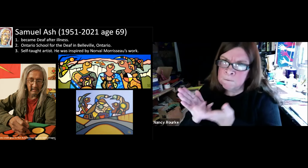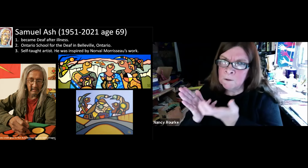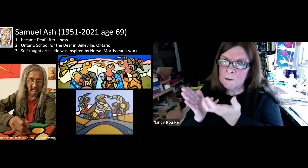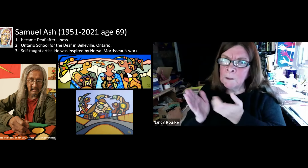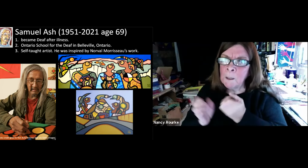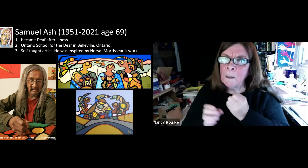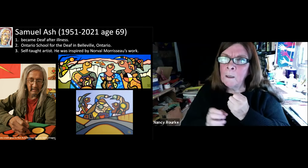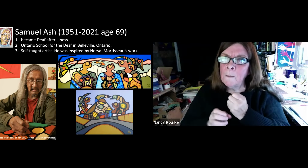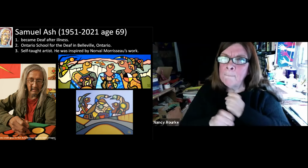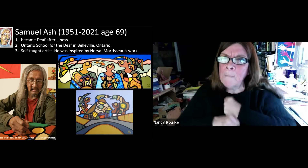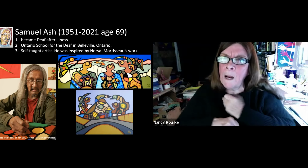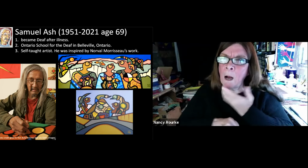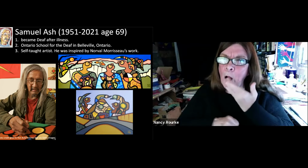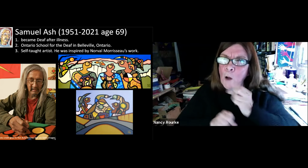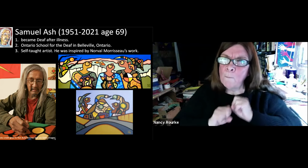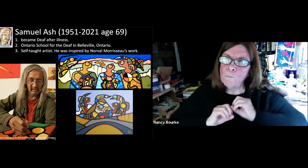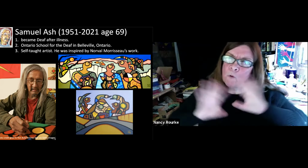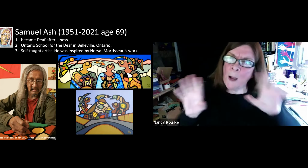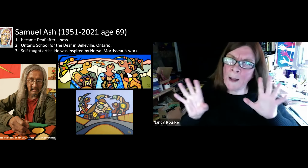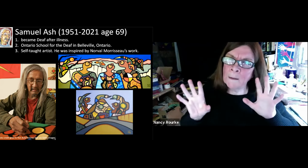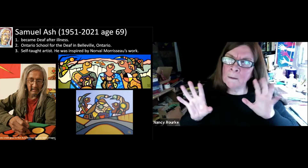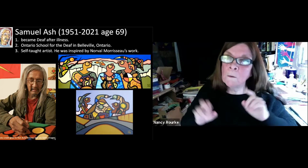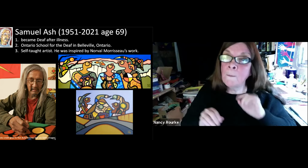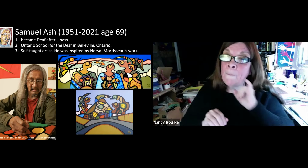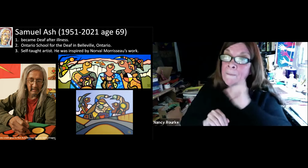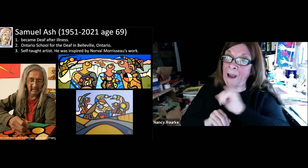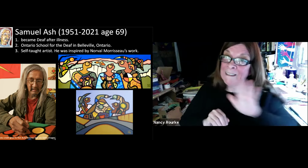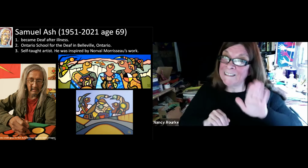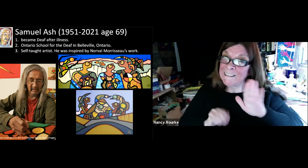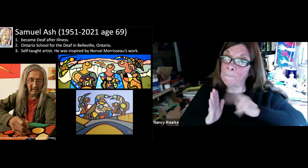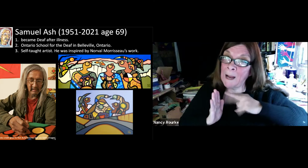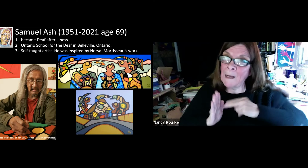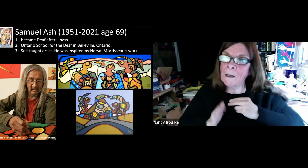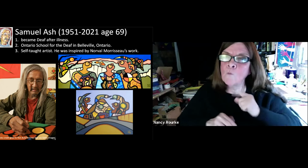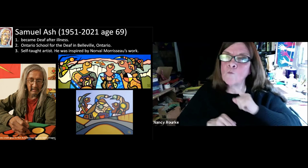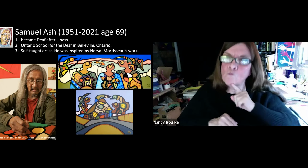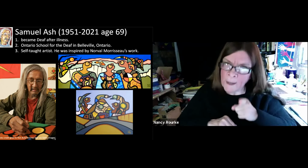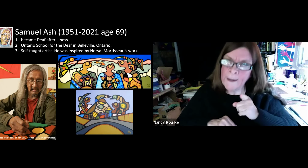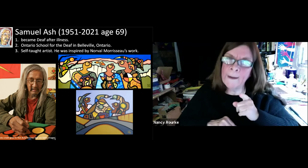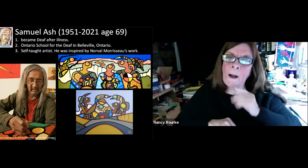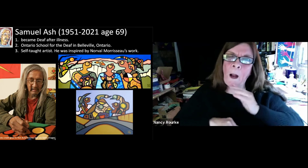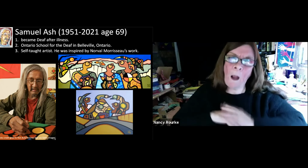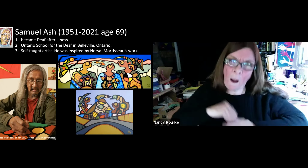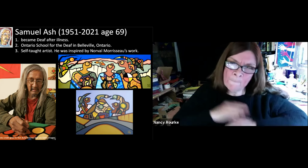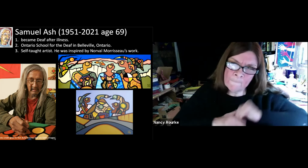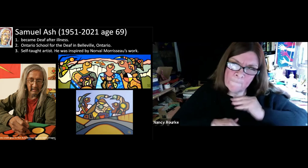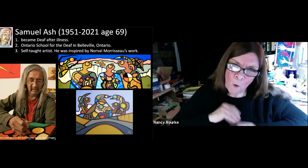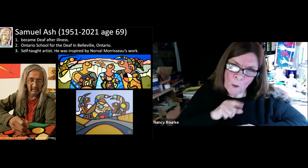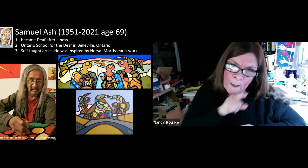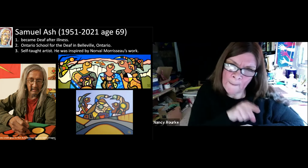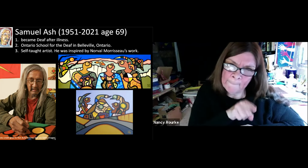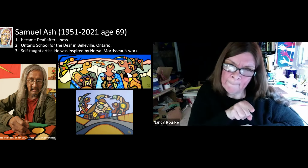Samuel painted. He was able to fully express. Himself. Through those vivid and bright colors.